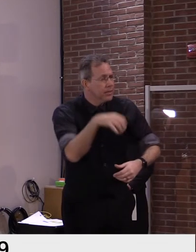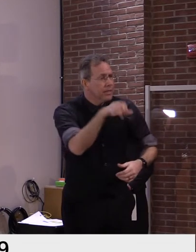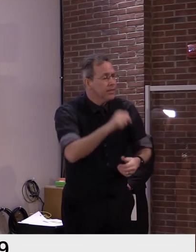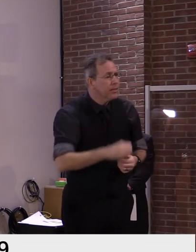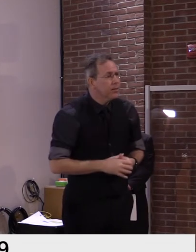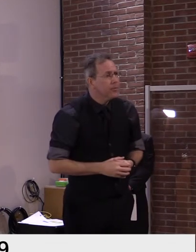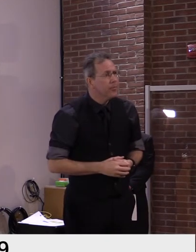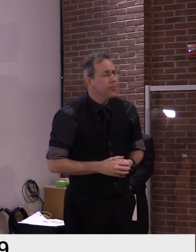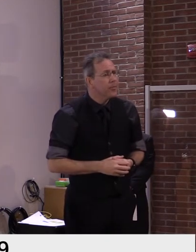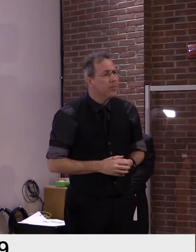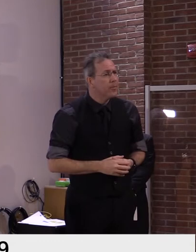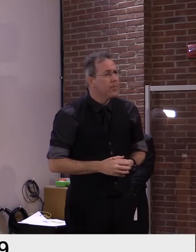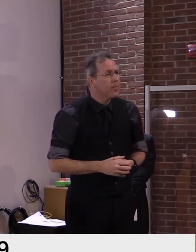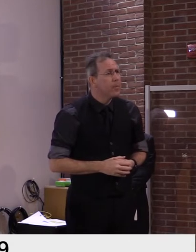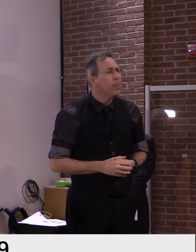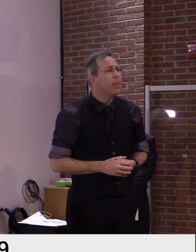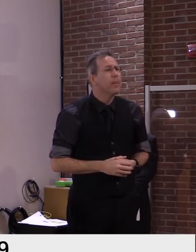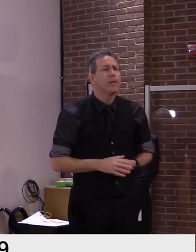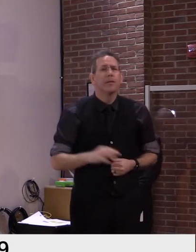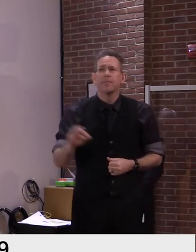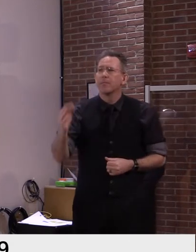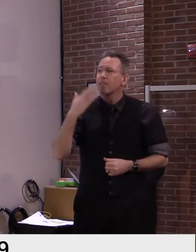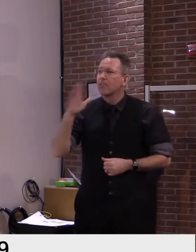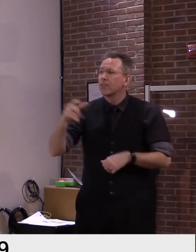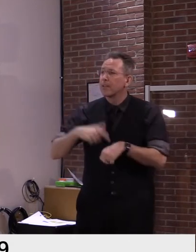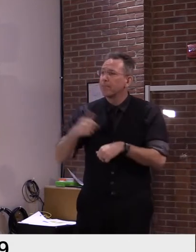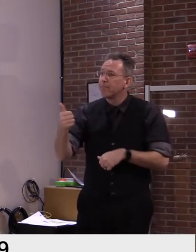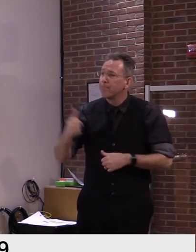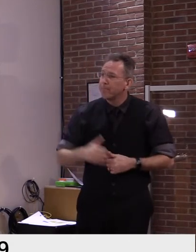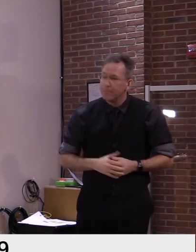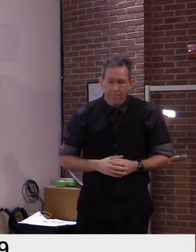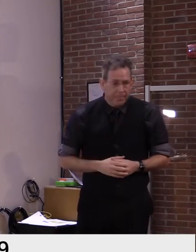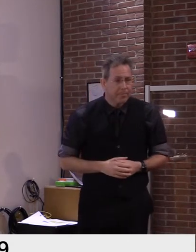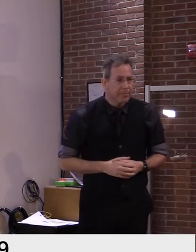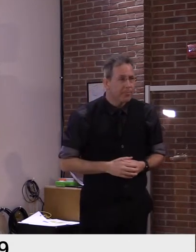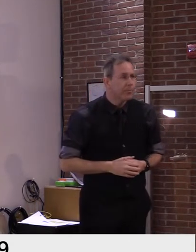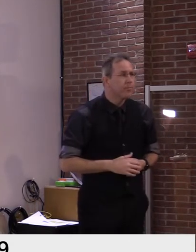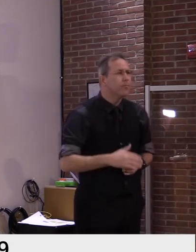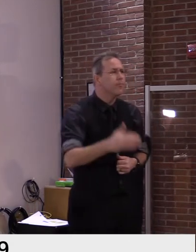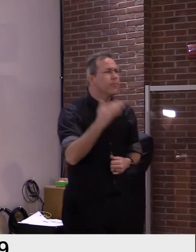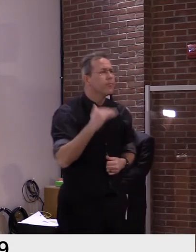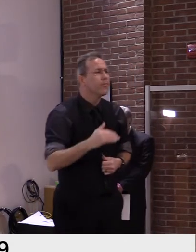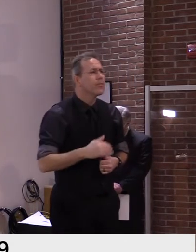Okay. Thank you, Governor. Thank you for your time. Peter, VPR.